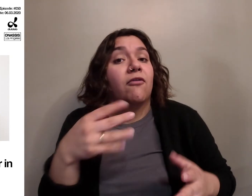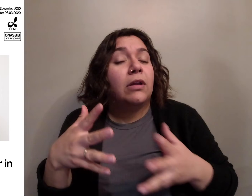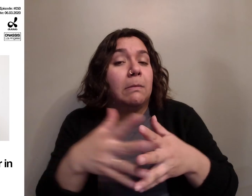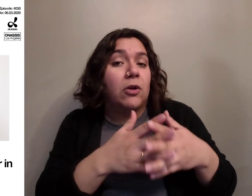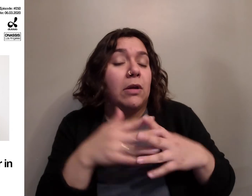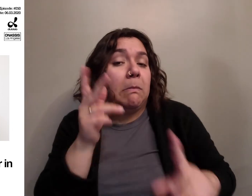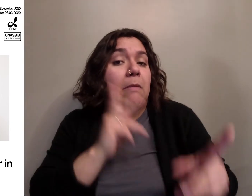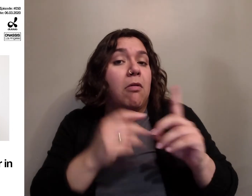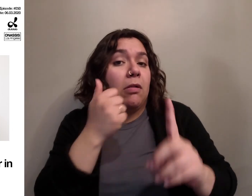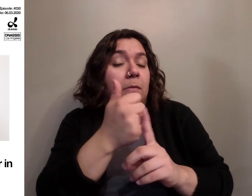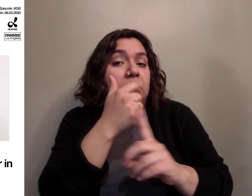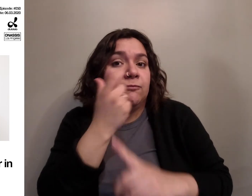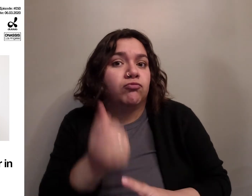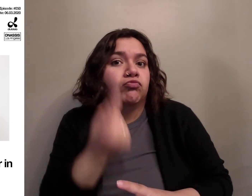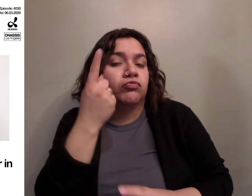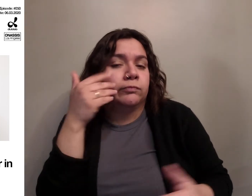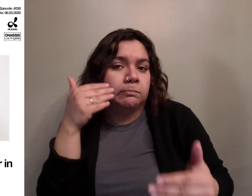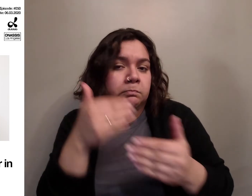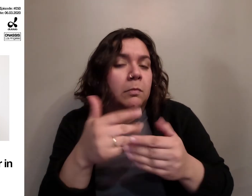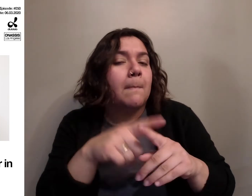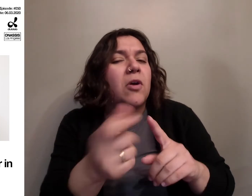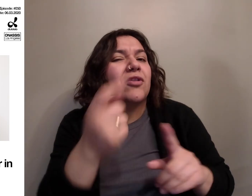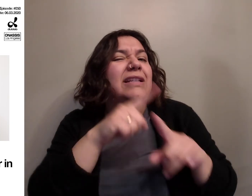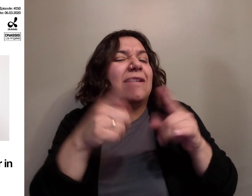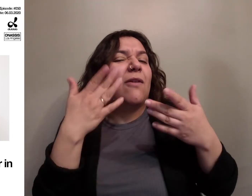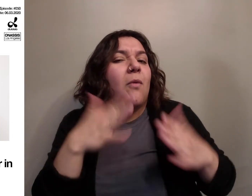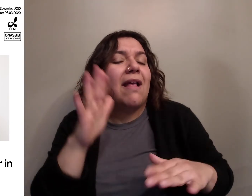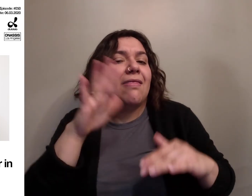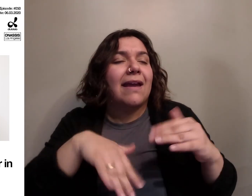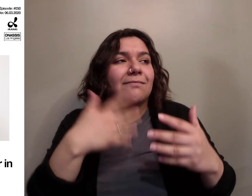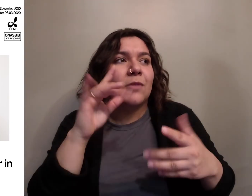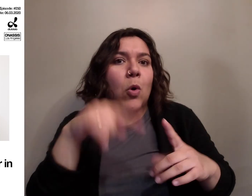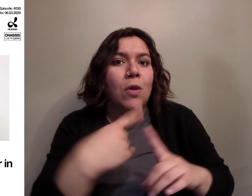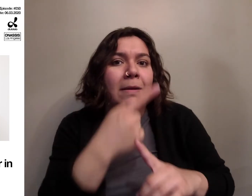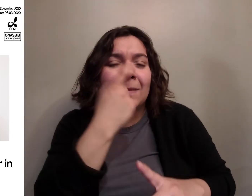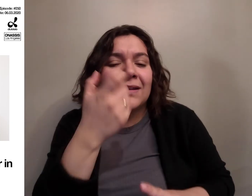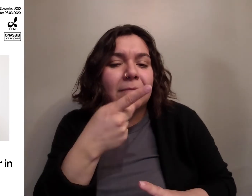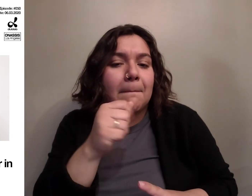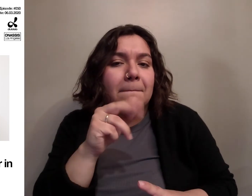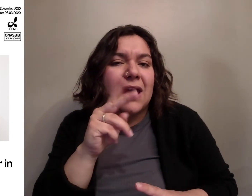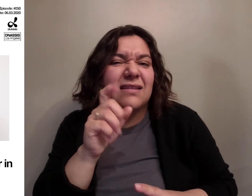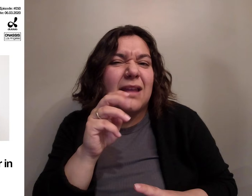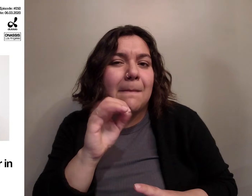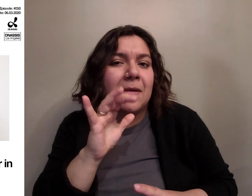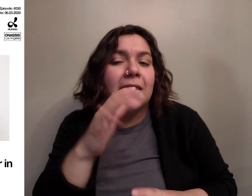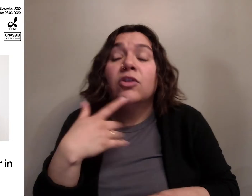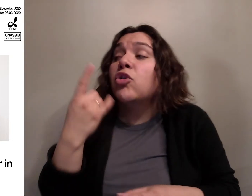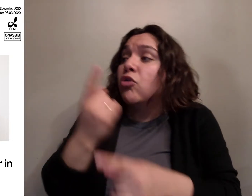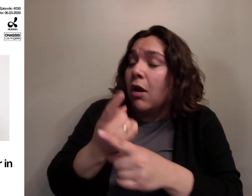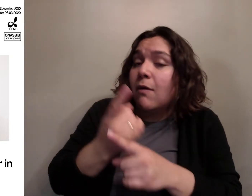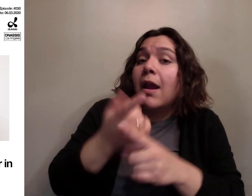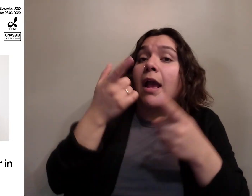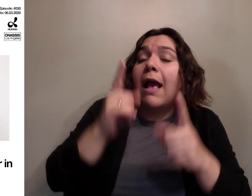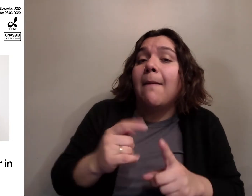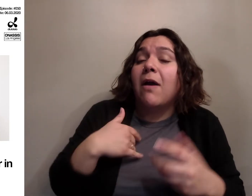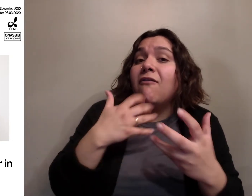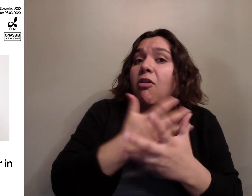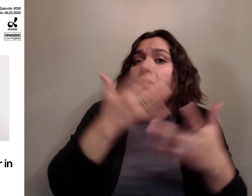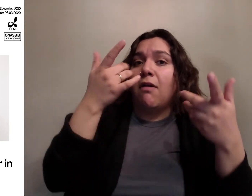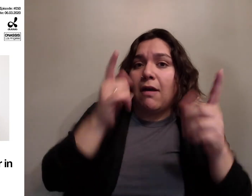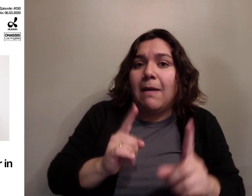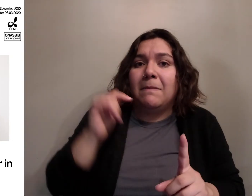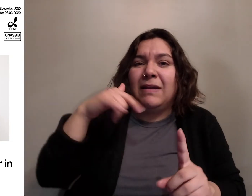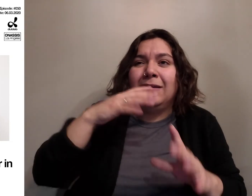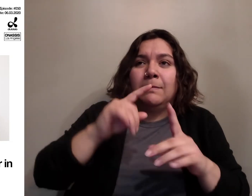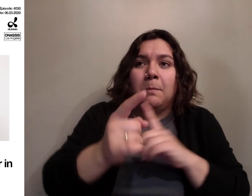a word that African Americans understand intimately, but in a different way than just because of a